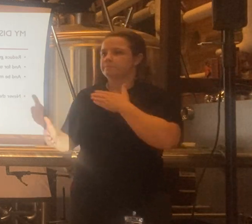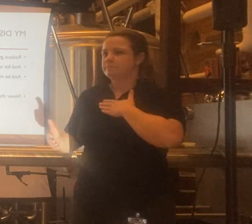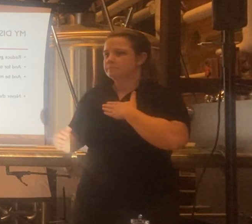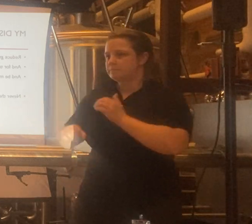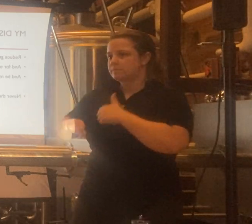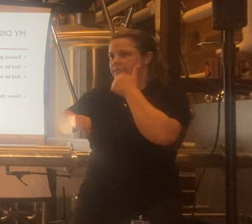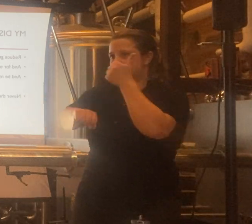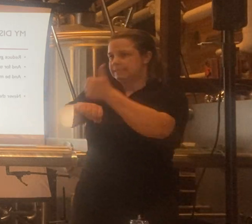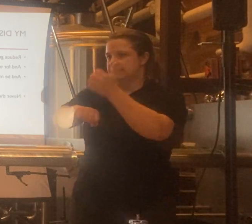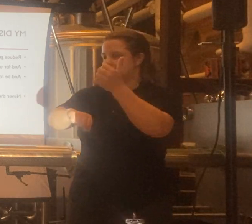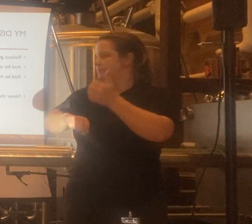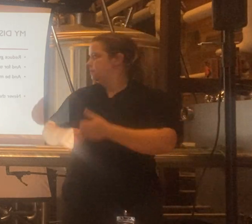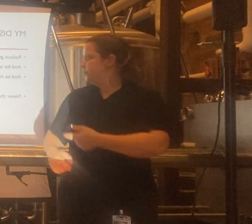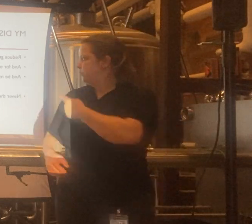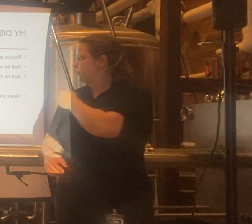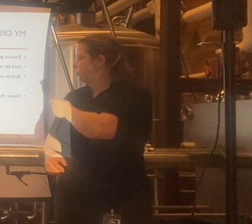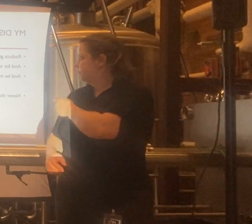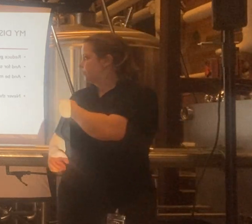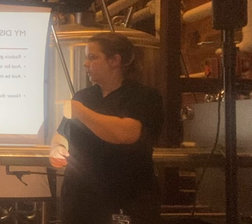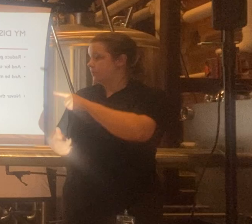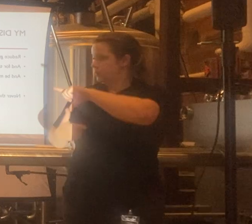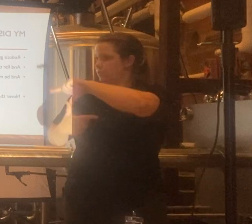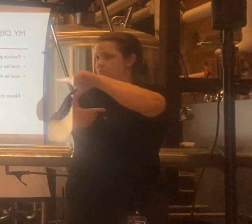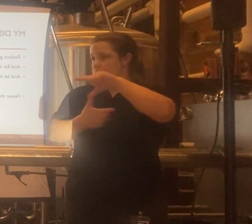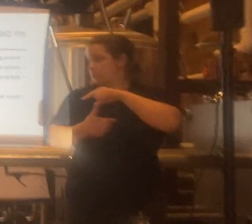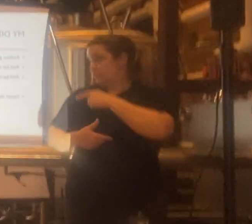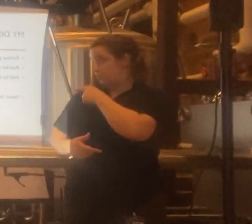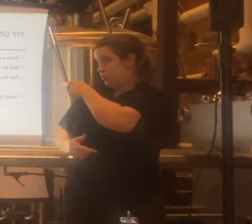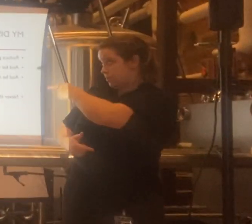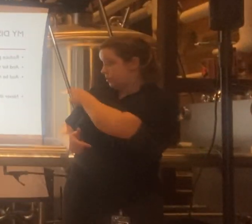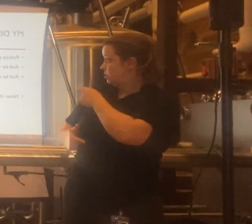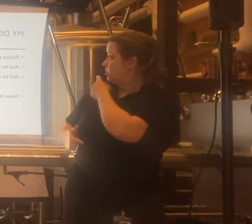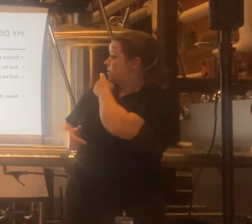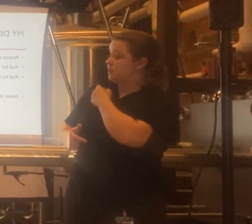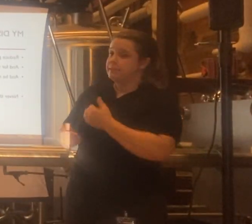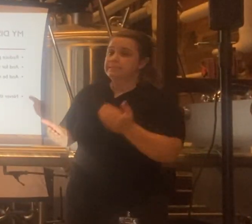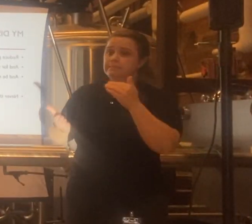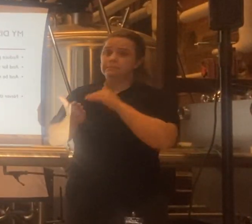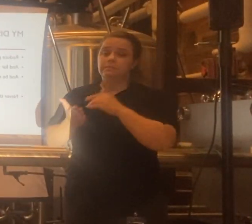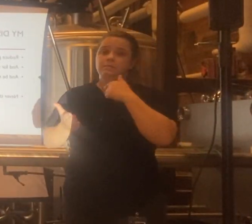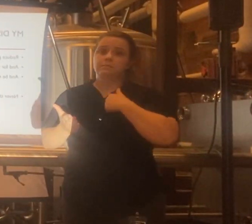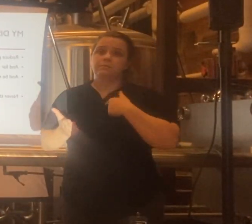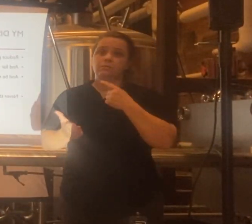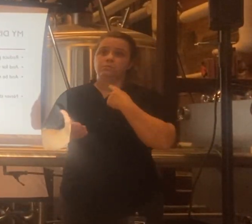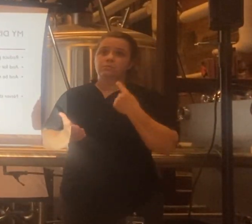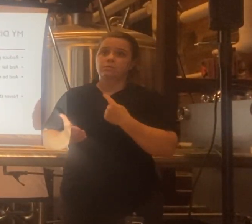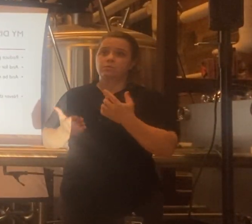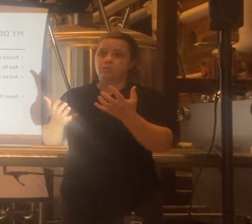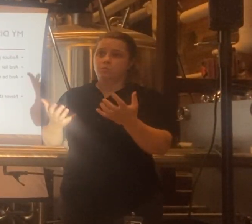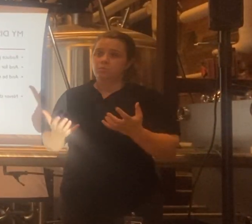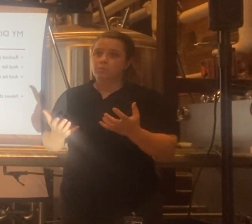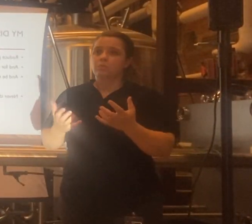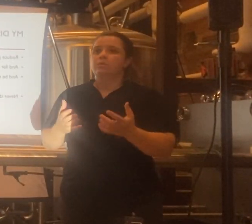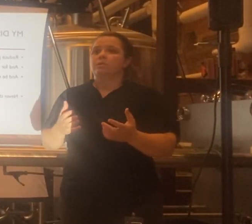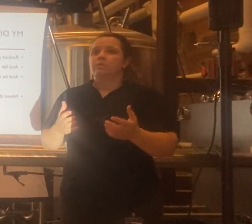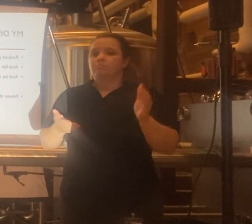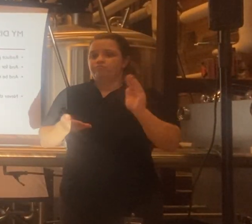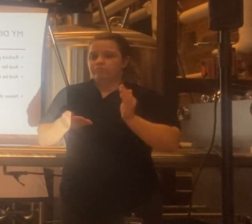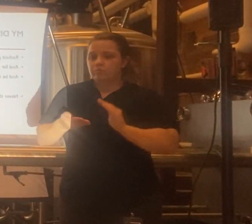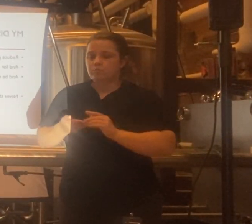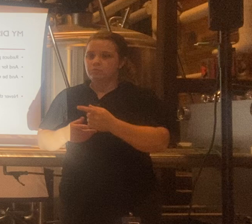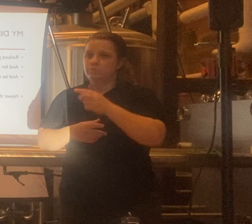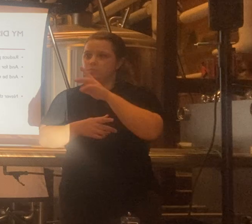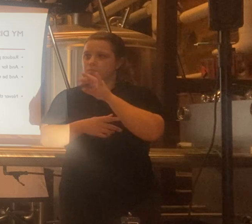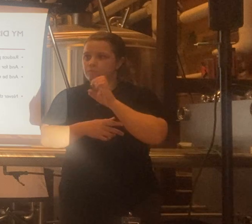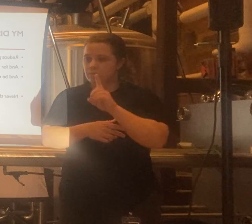and everything? So there's our tornado at Crossroads. Again, I was just trying to reduce grid, have the ability to honkering down in the office in the